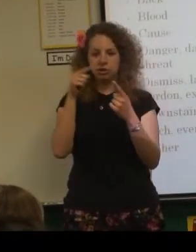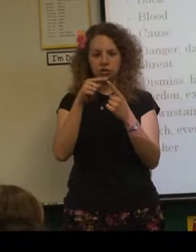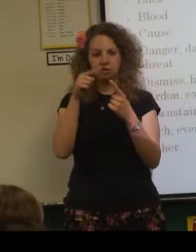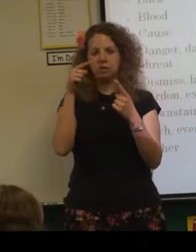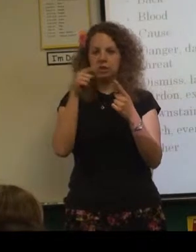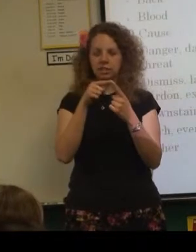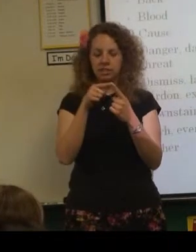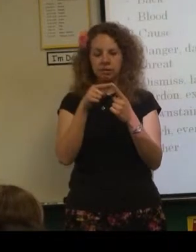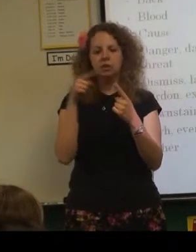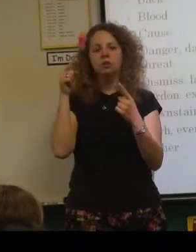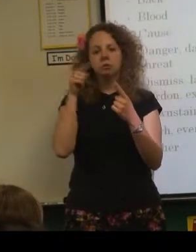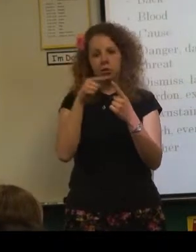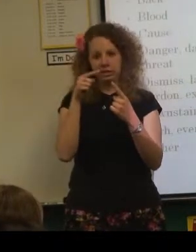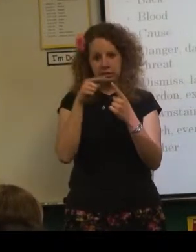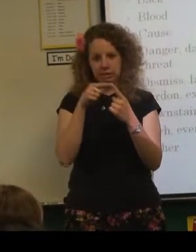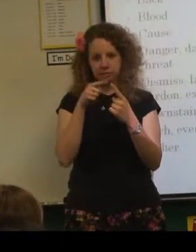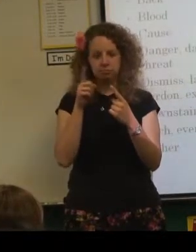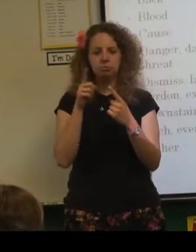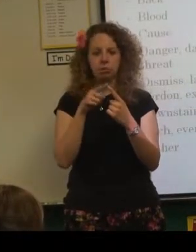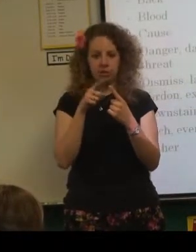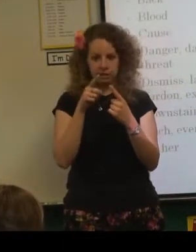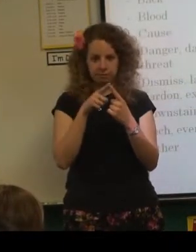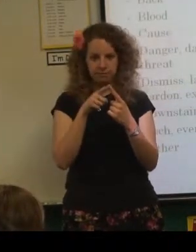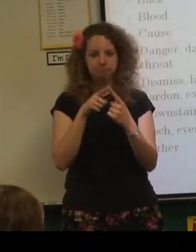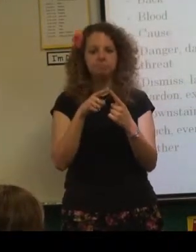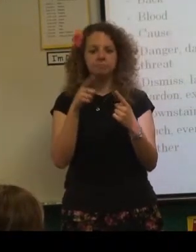each assignment. Points.